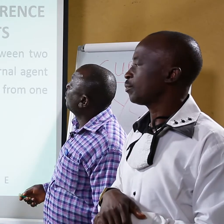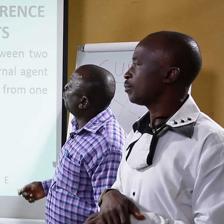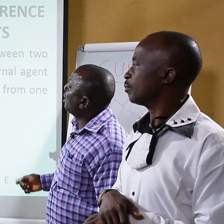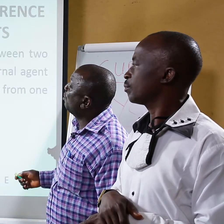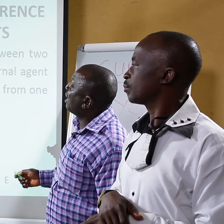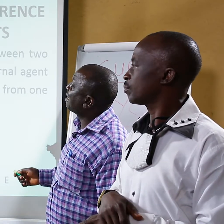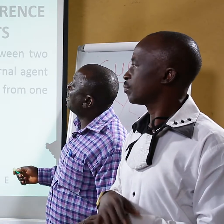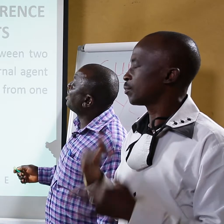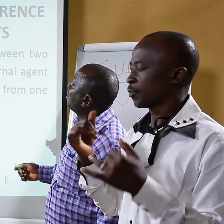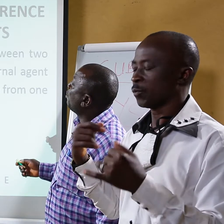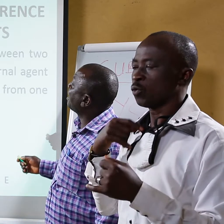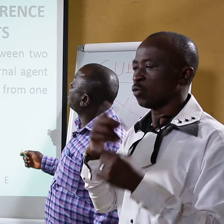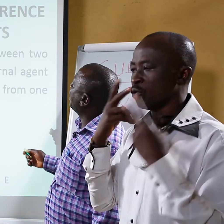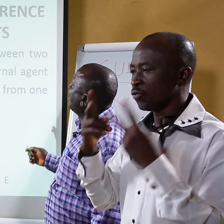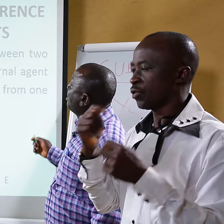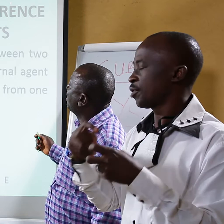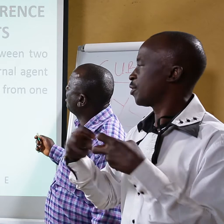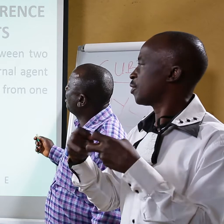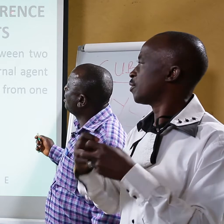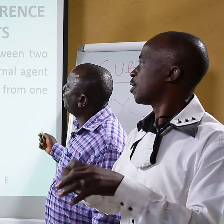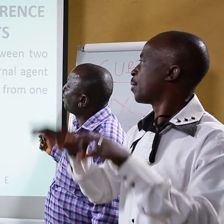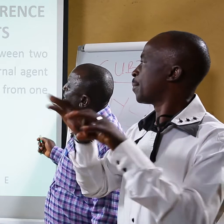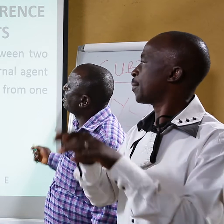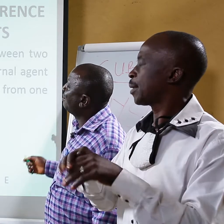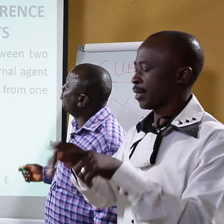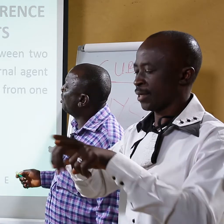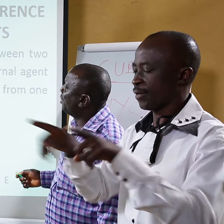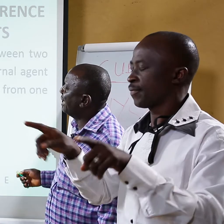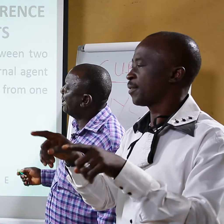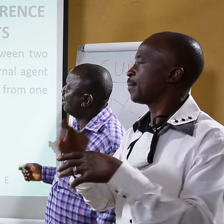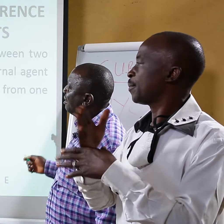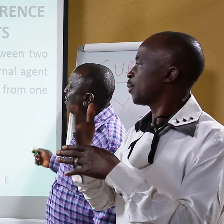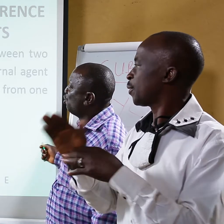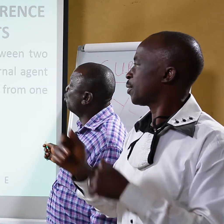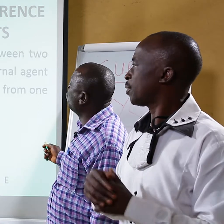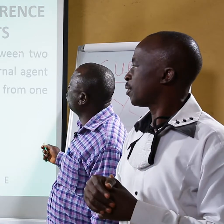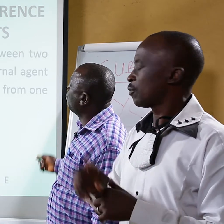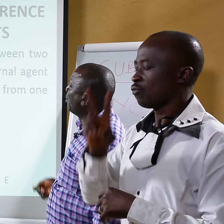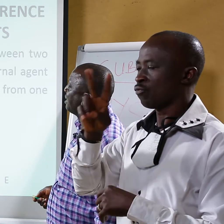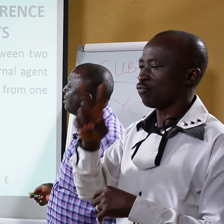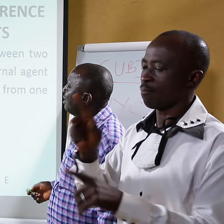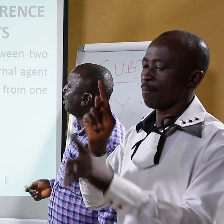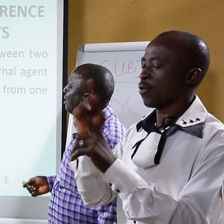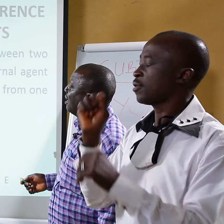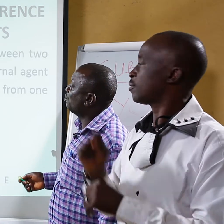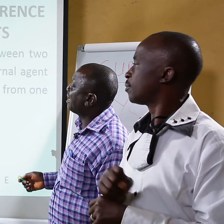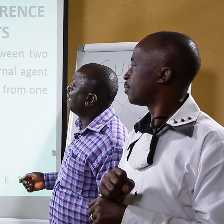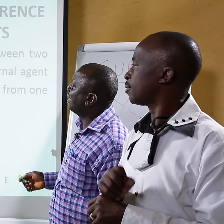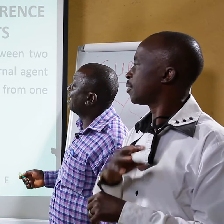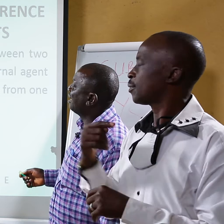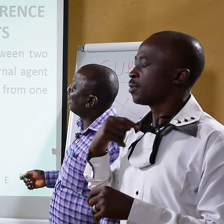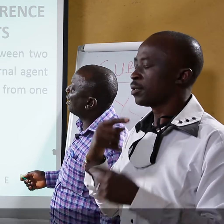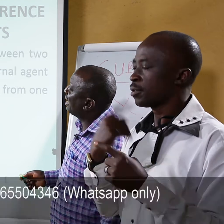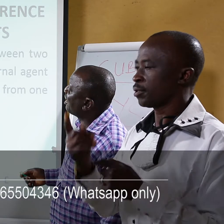Now, we look at electric potential difference between 2 points. And we said